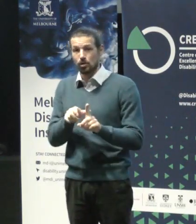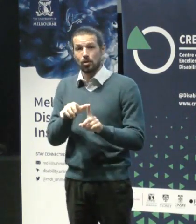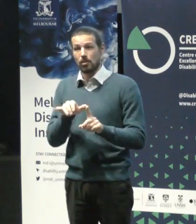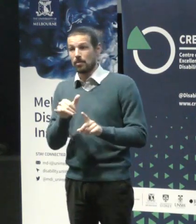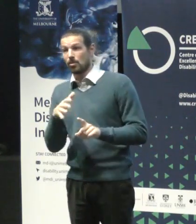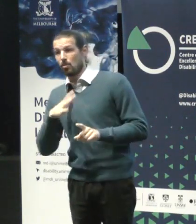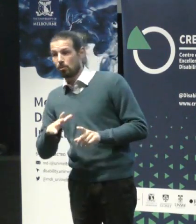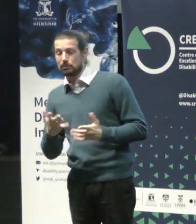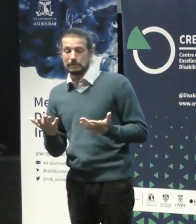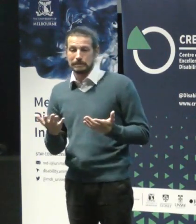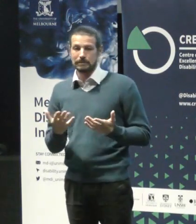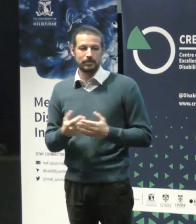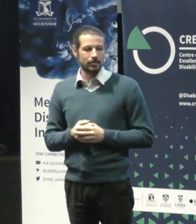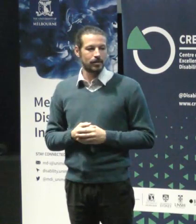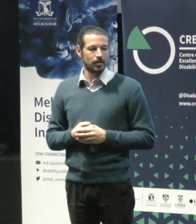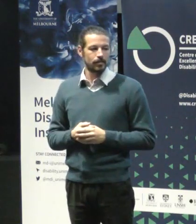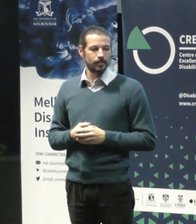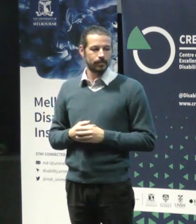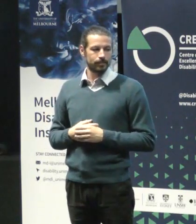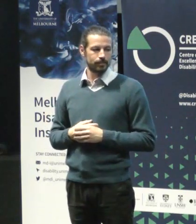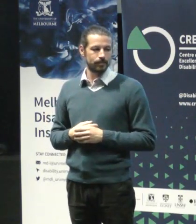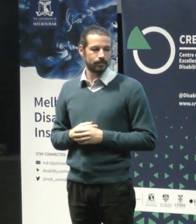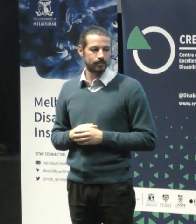person. You can see these people are much more formal.